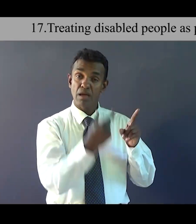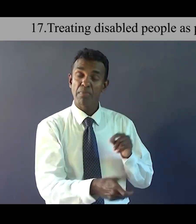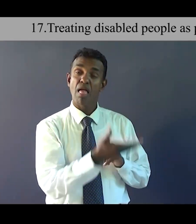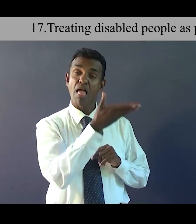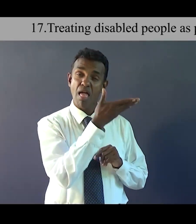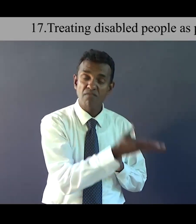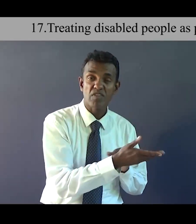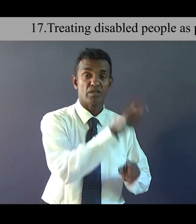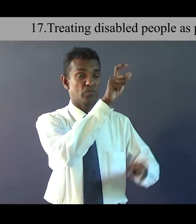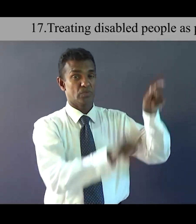everyone else.